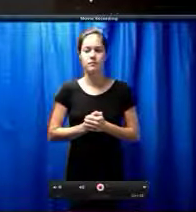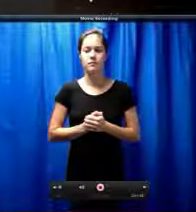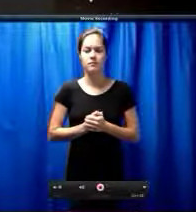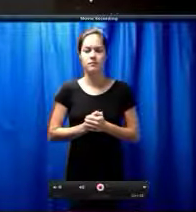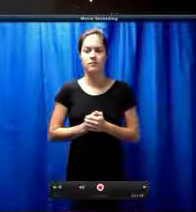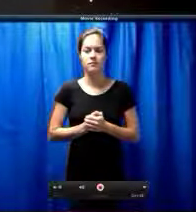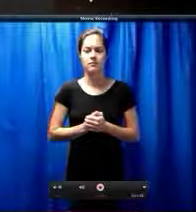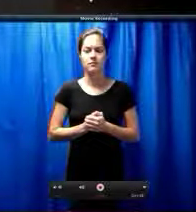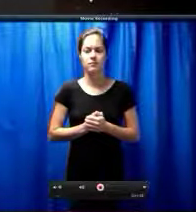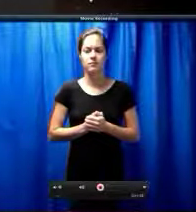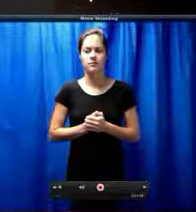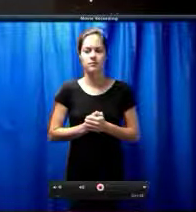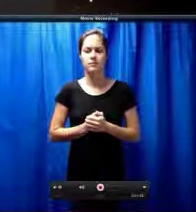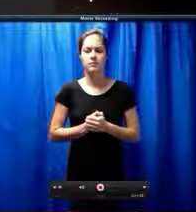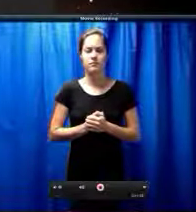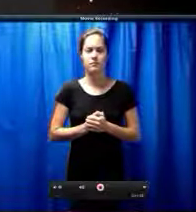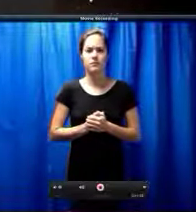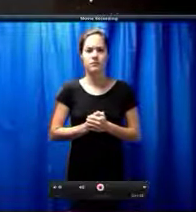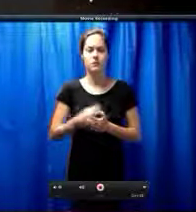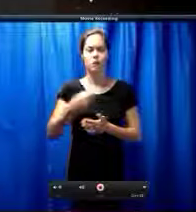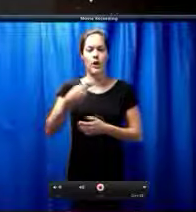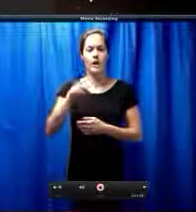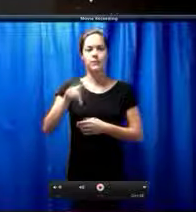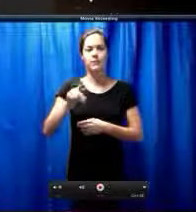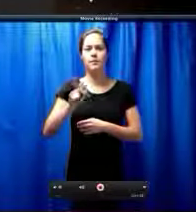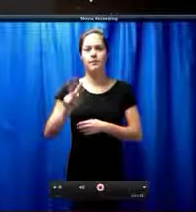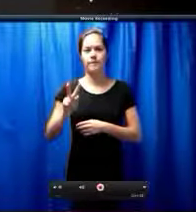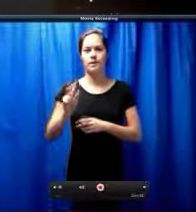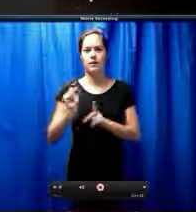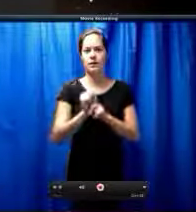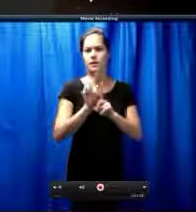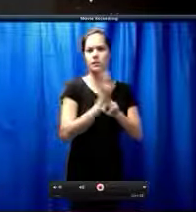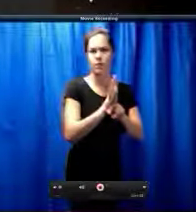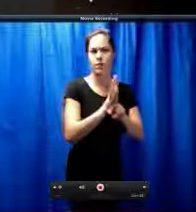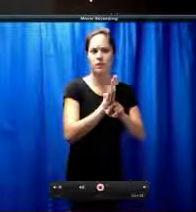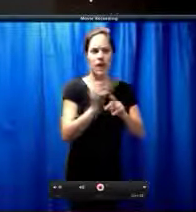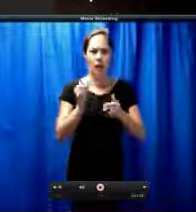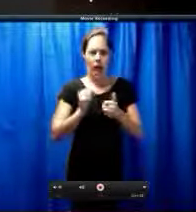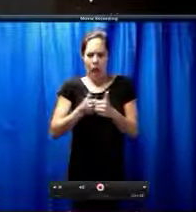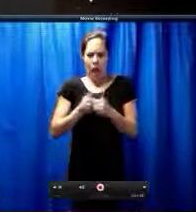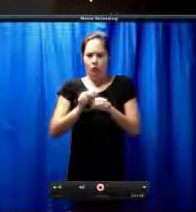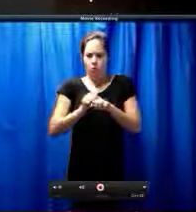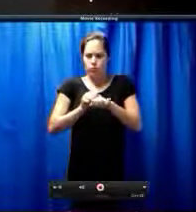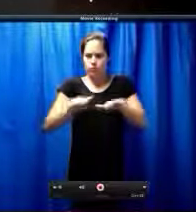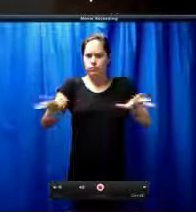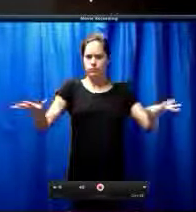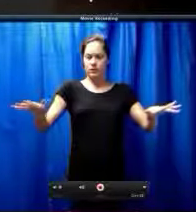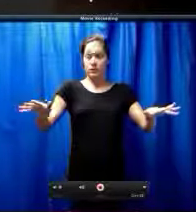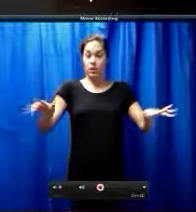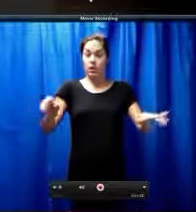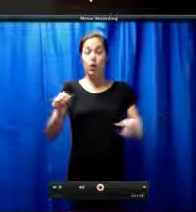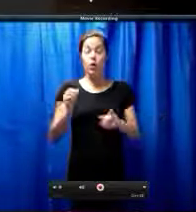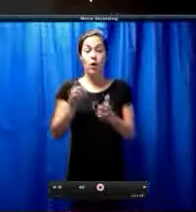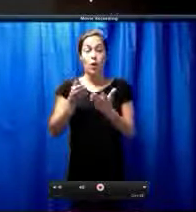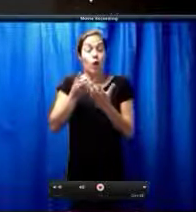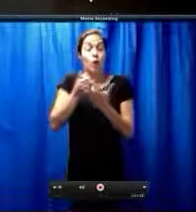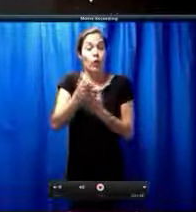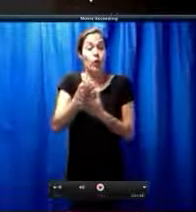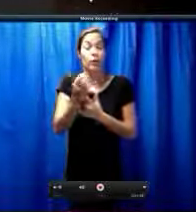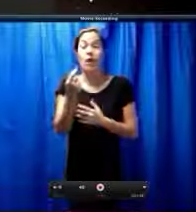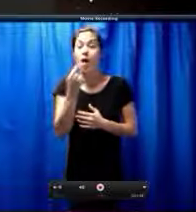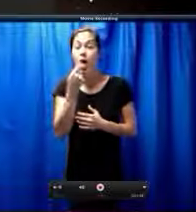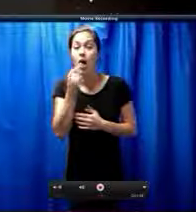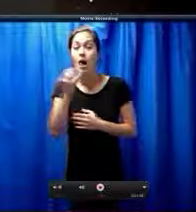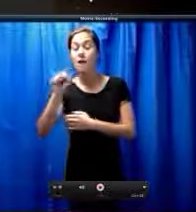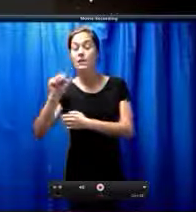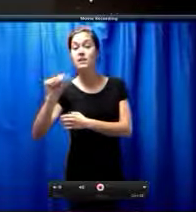So HPV exposure, how can it be transmitted? HPV can be transmitted through saliva, through sexual